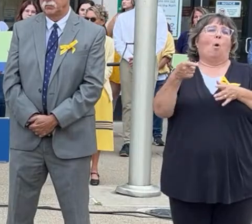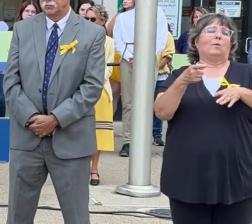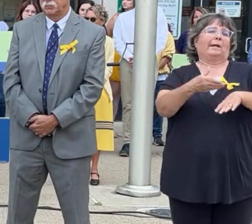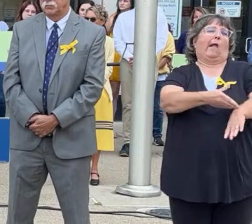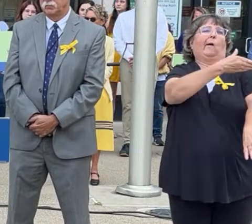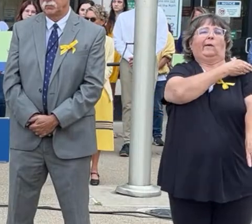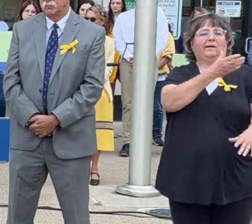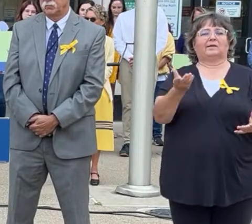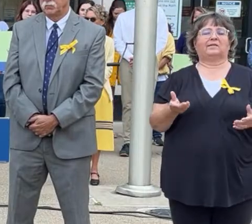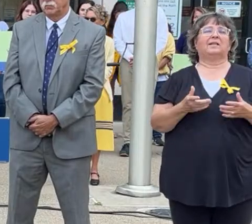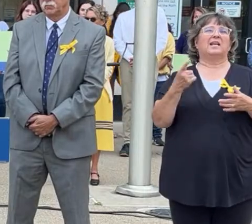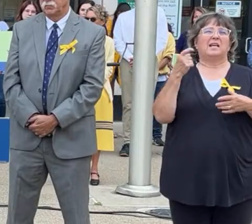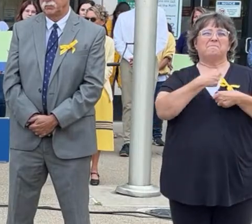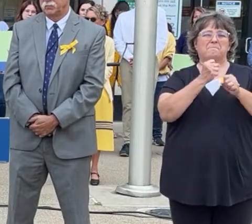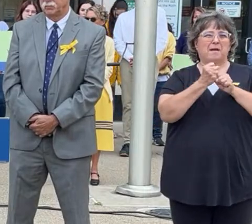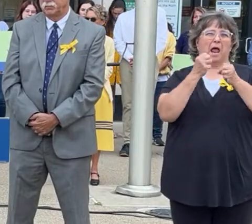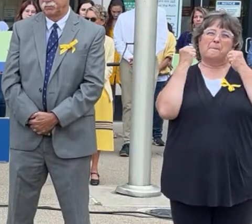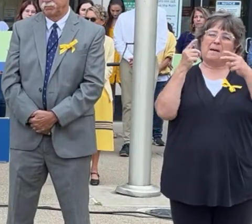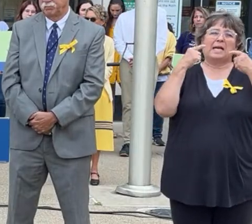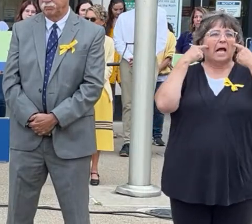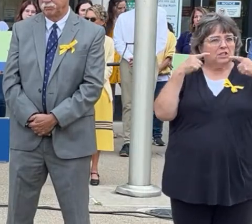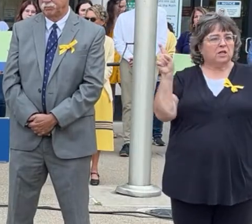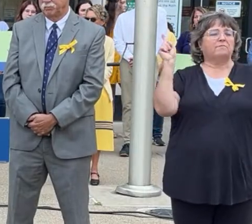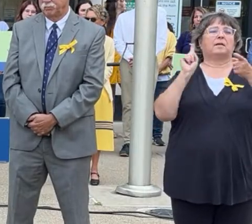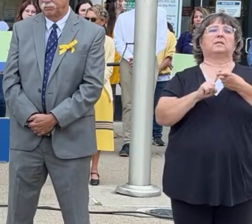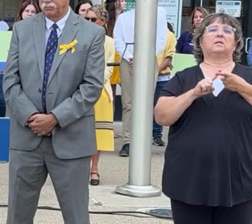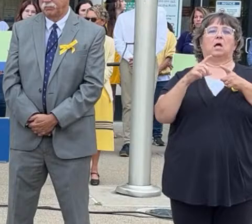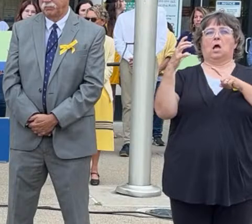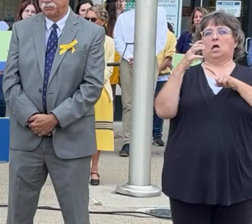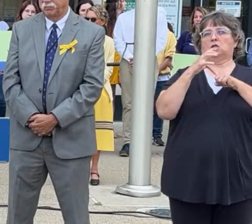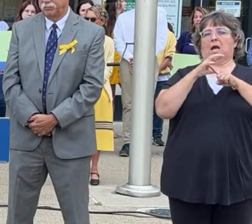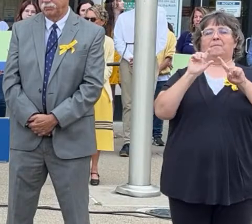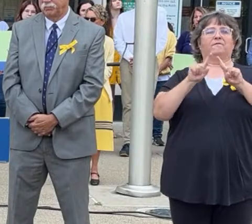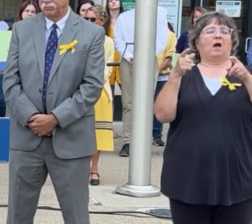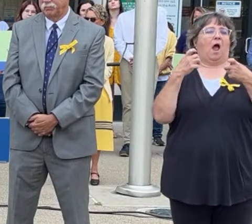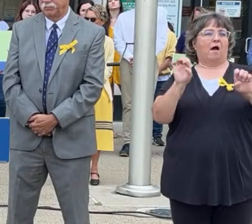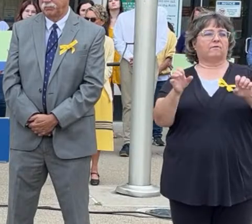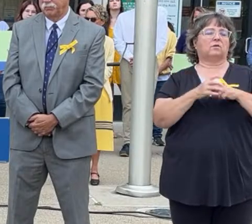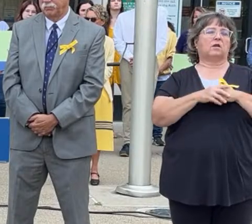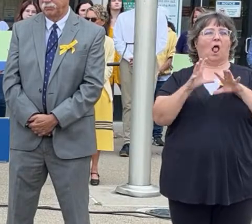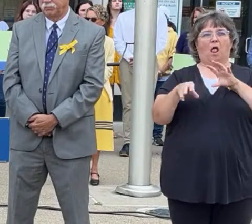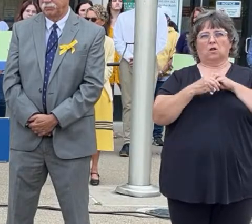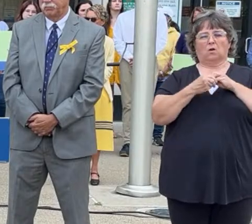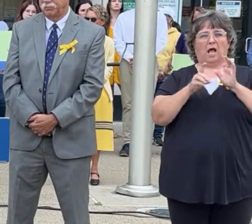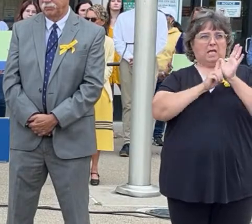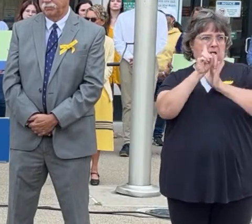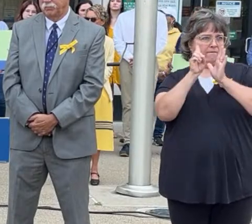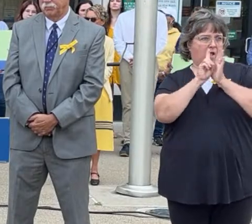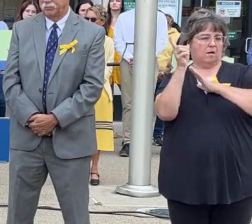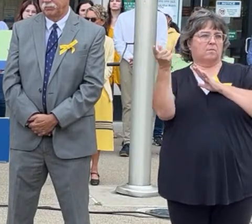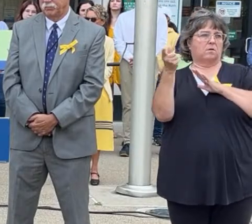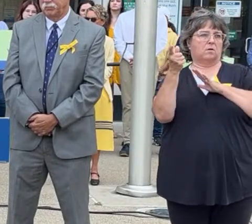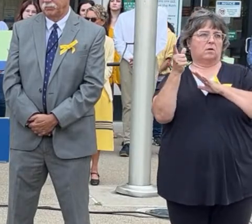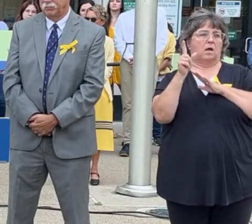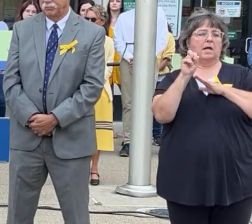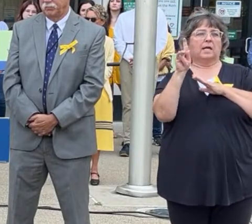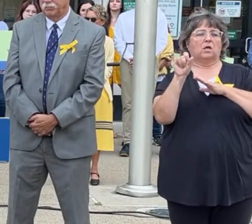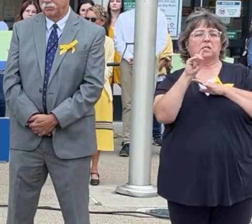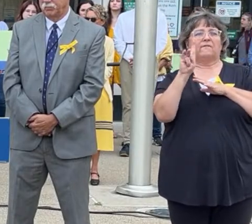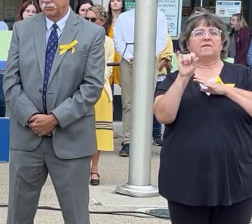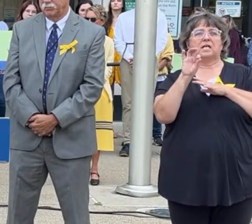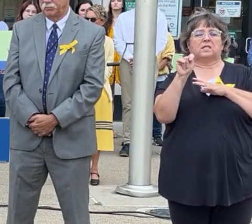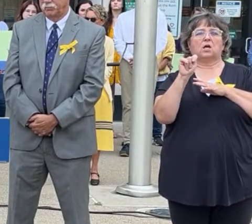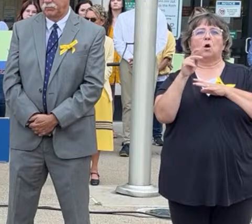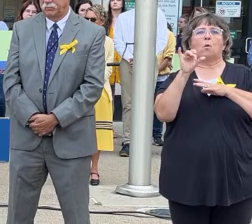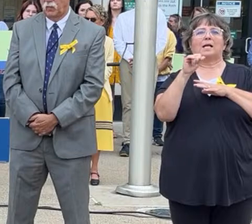increase. He has made many achievements as a champion for various efforts, including the development of the Kirsten Vincent Respite